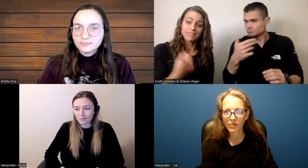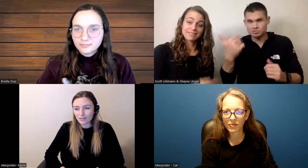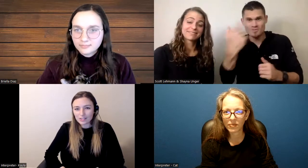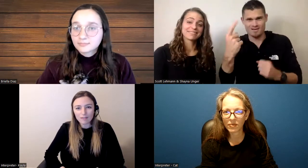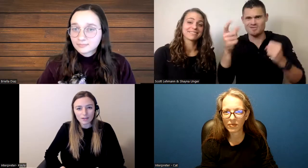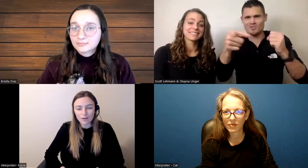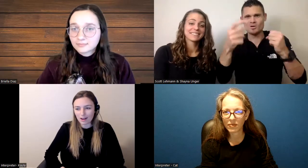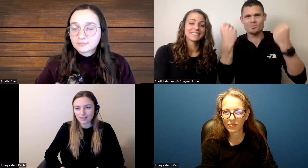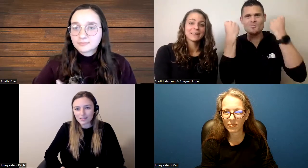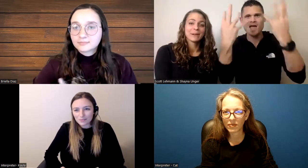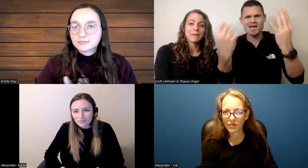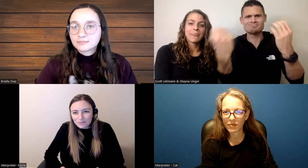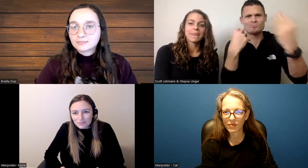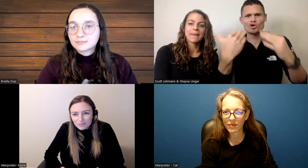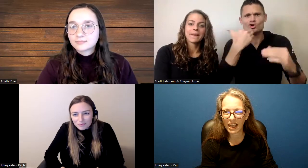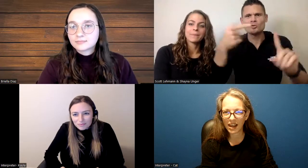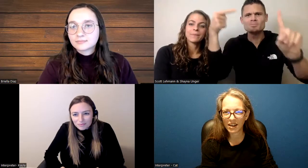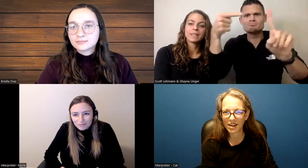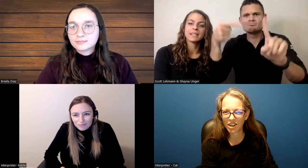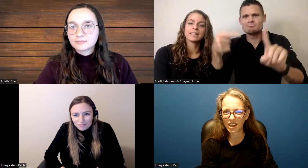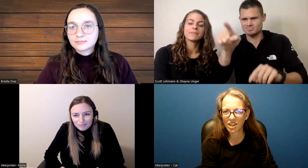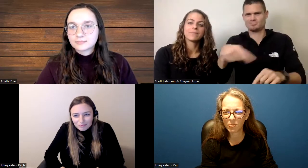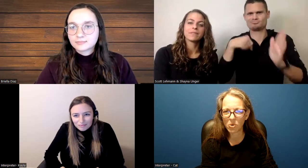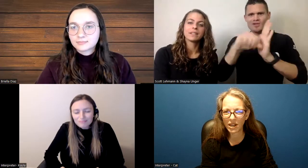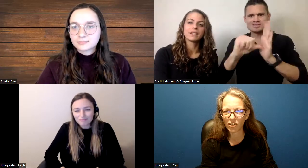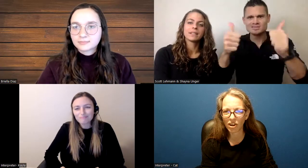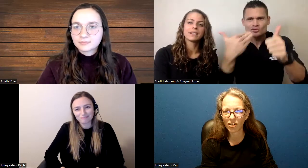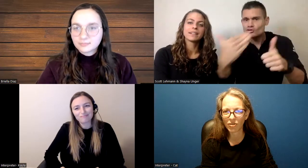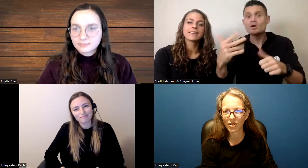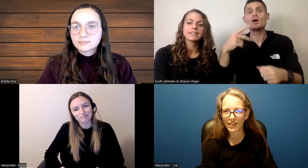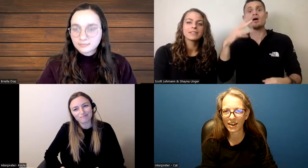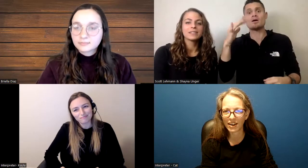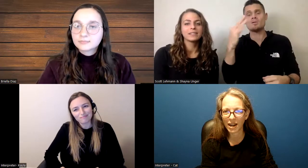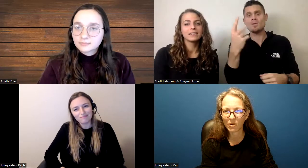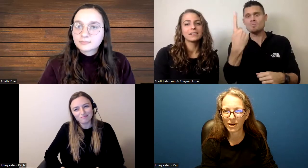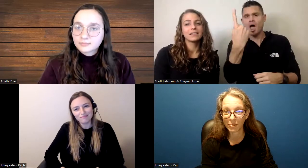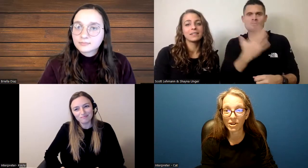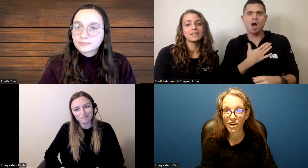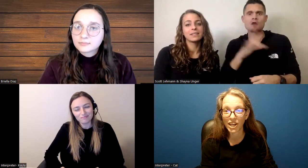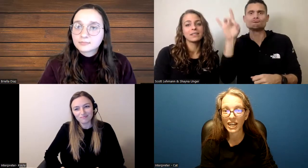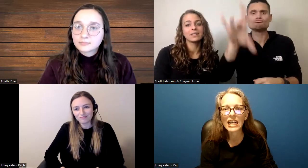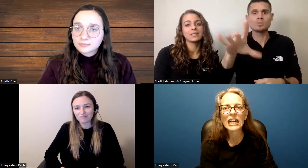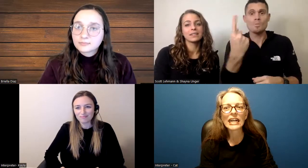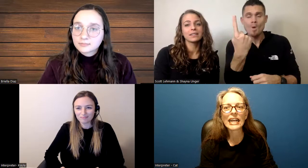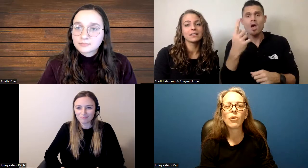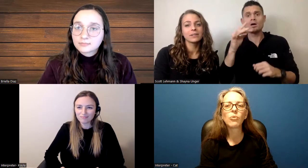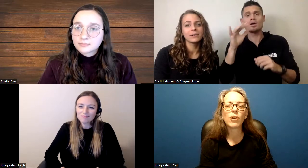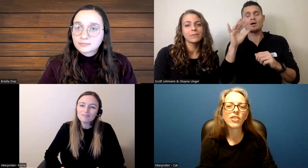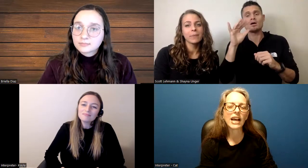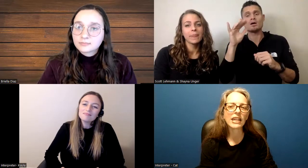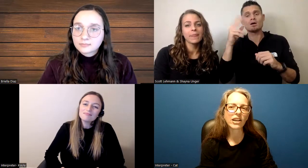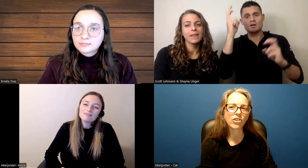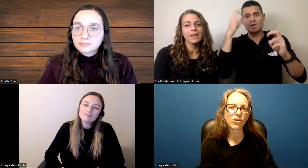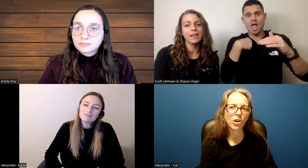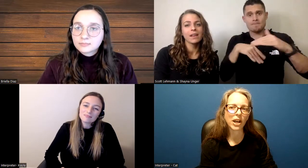else. To prove yourself and no one else. Yeah. Good. Good points y'all are throwing in there. I appreciate it. Now, one